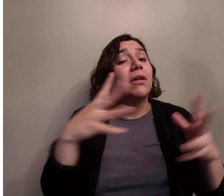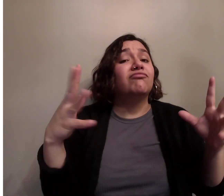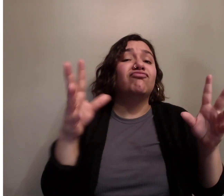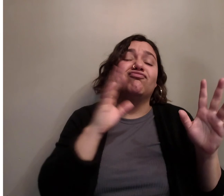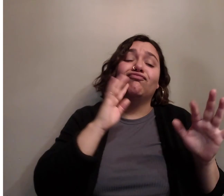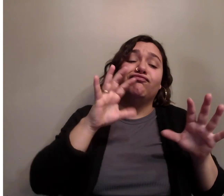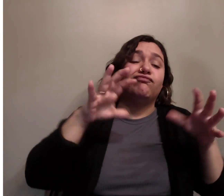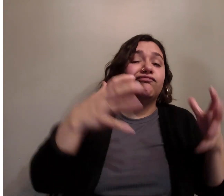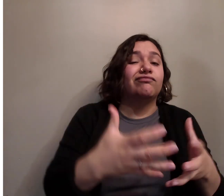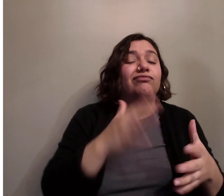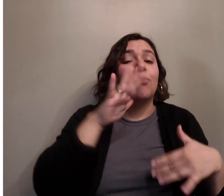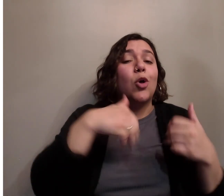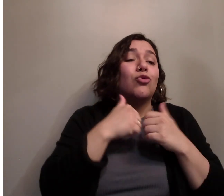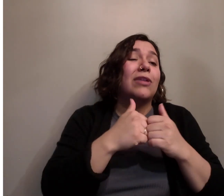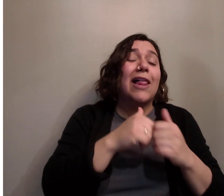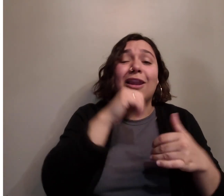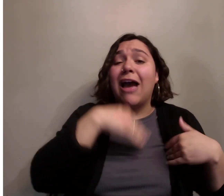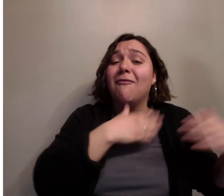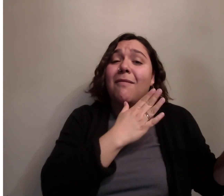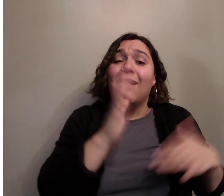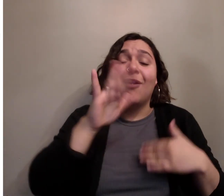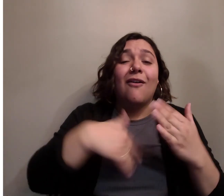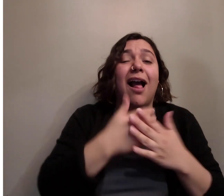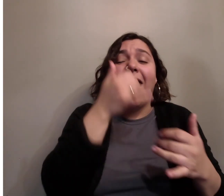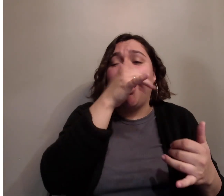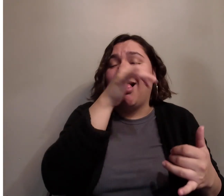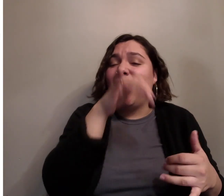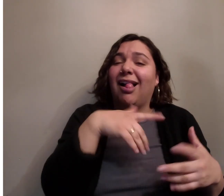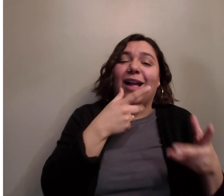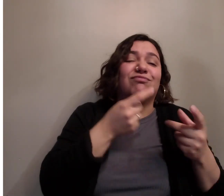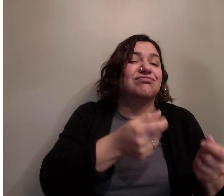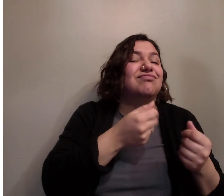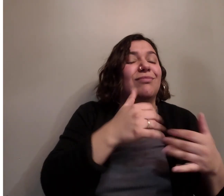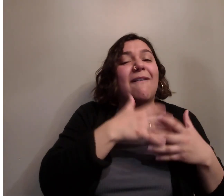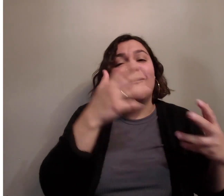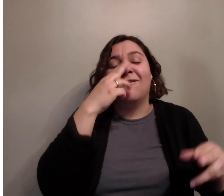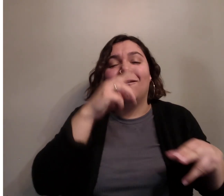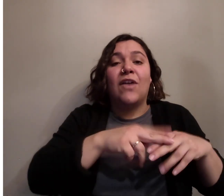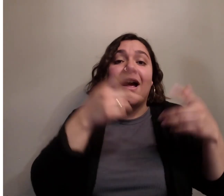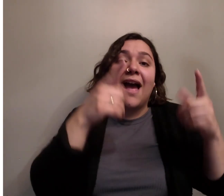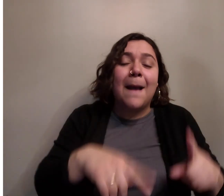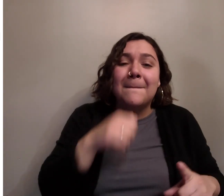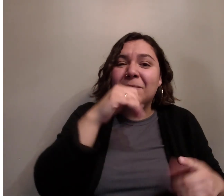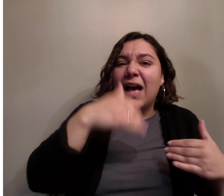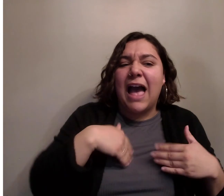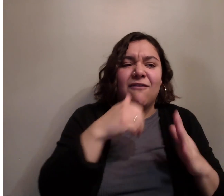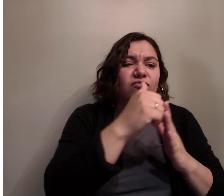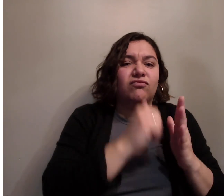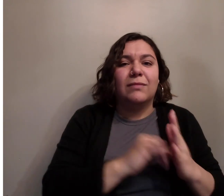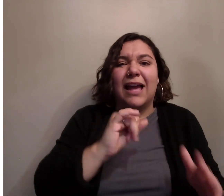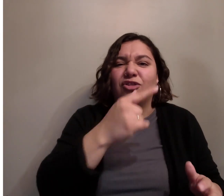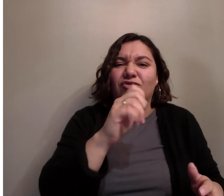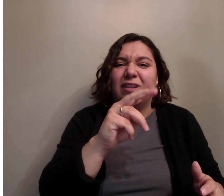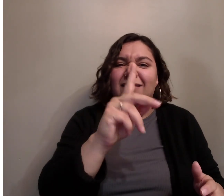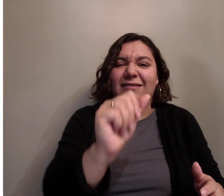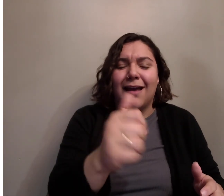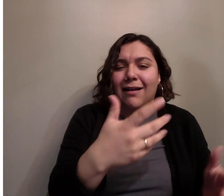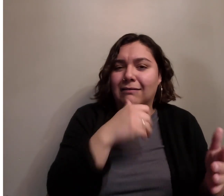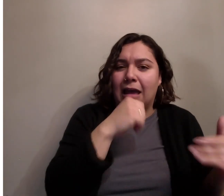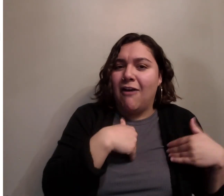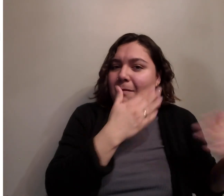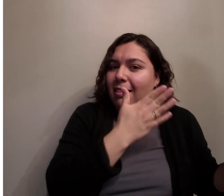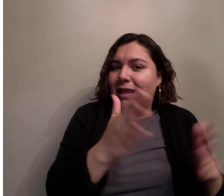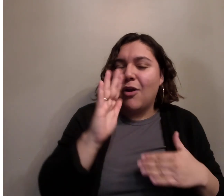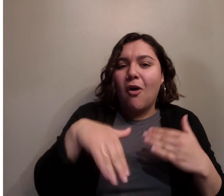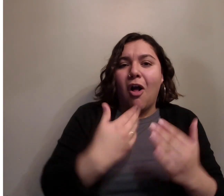life are when, we got together, we had no plans, we're all just goofing around, a bunch of fun stuff happened, there was no